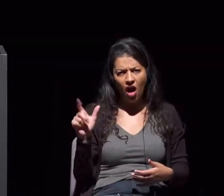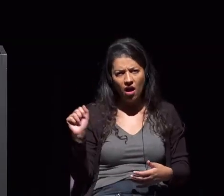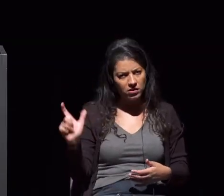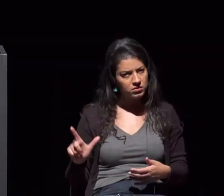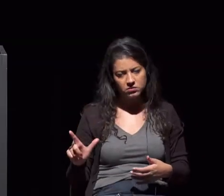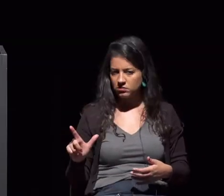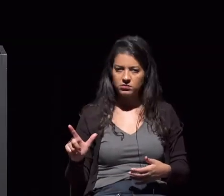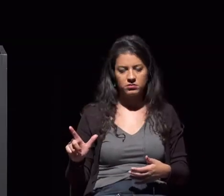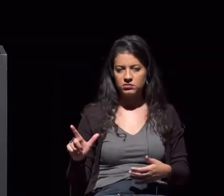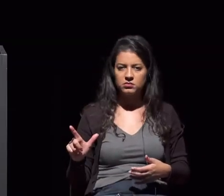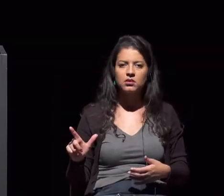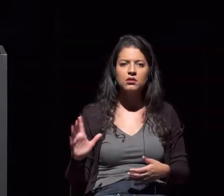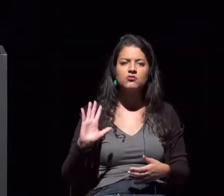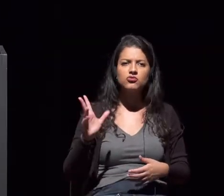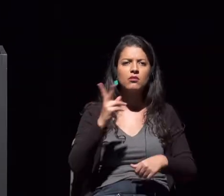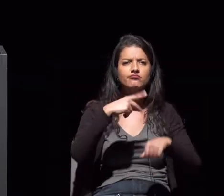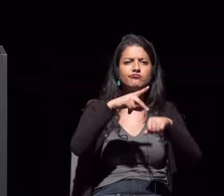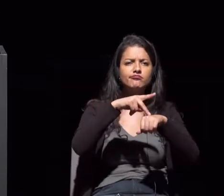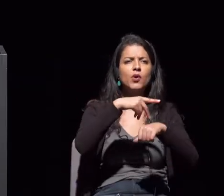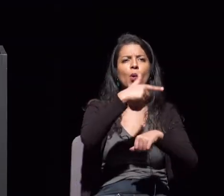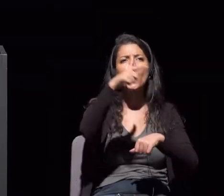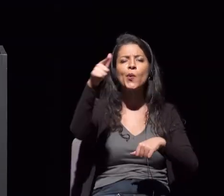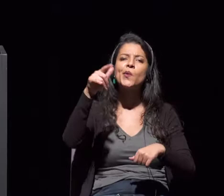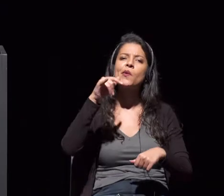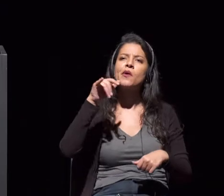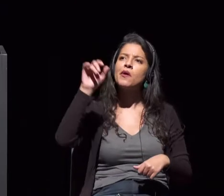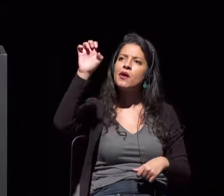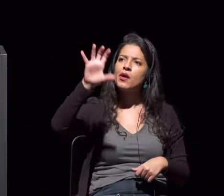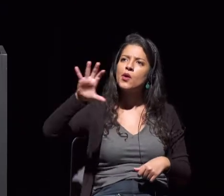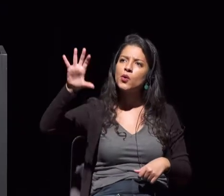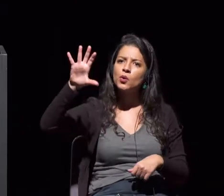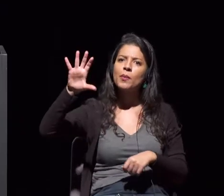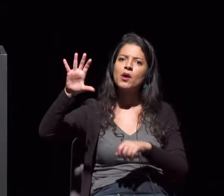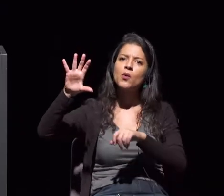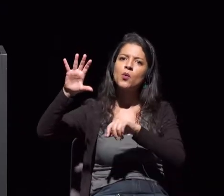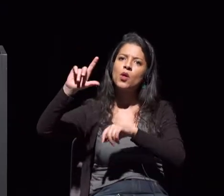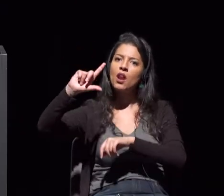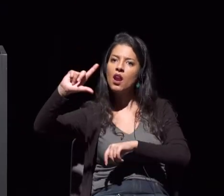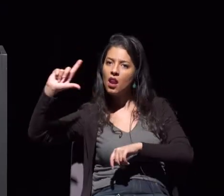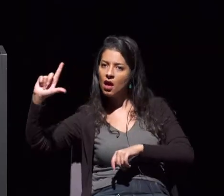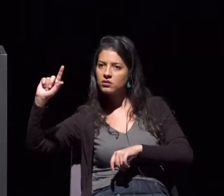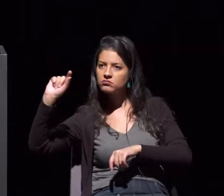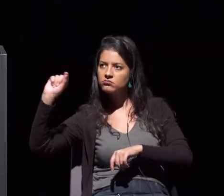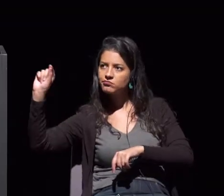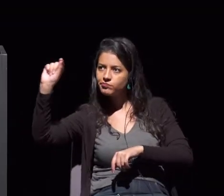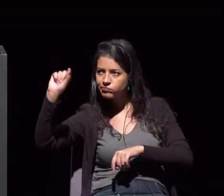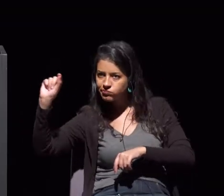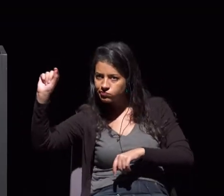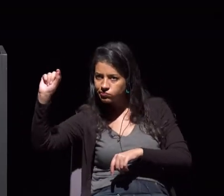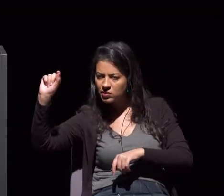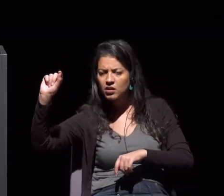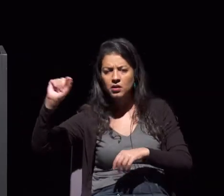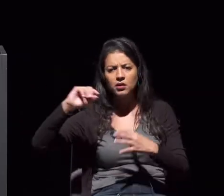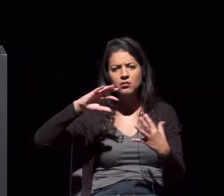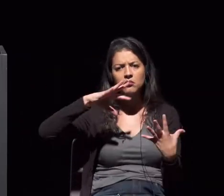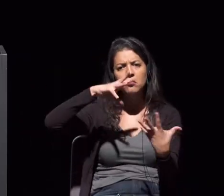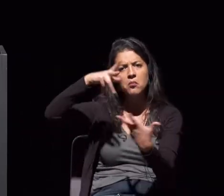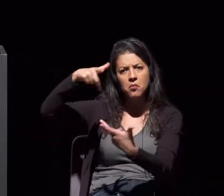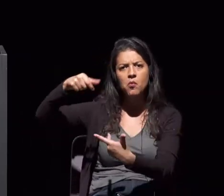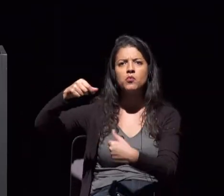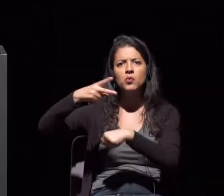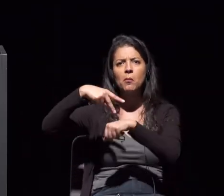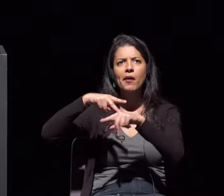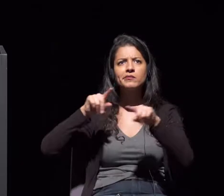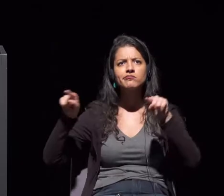in Eastern Europe, and are seeing it now in other places around the world. And so what happens when these monuments finally